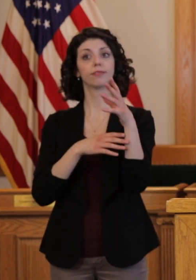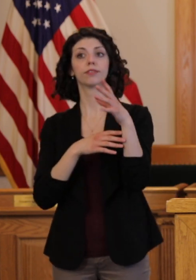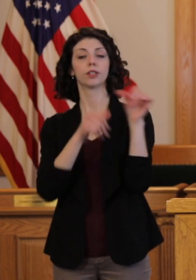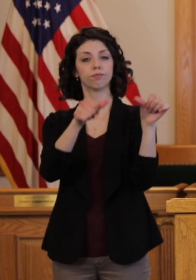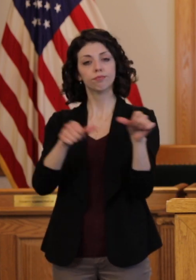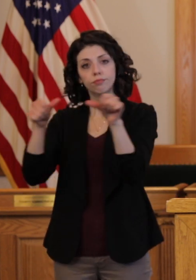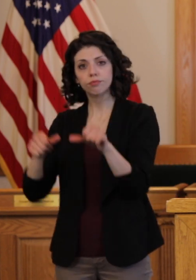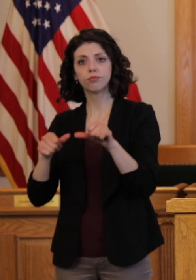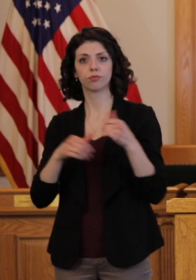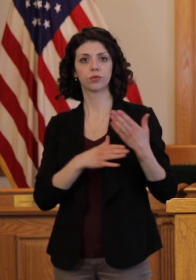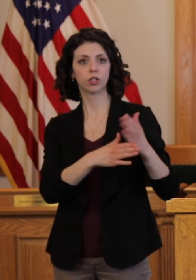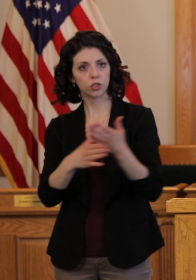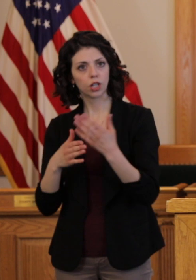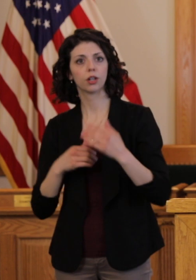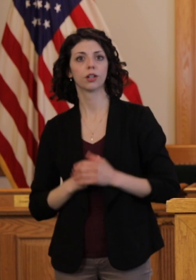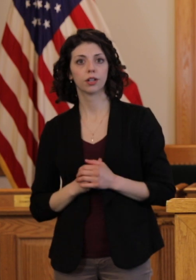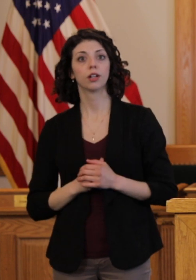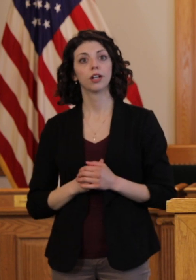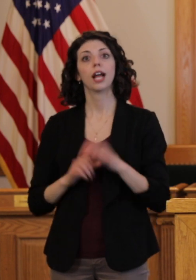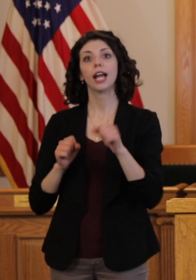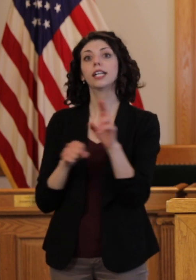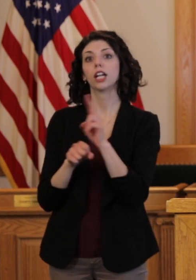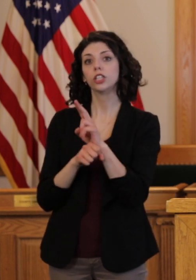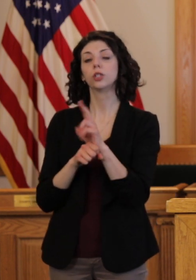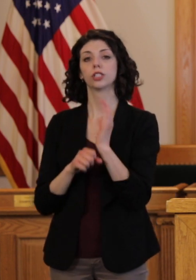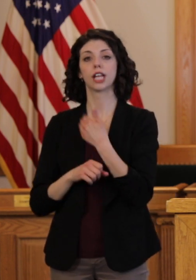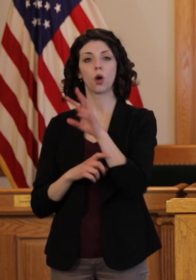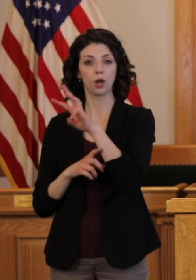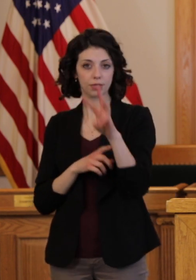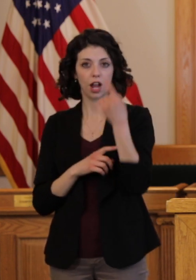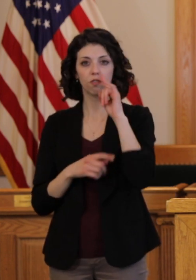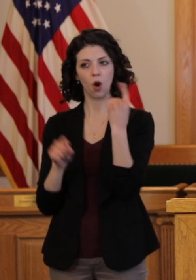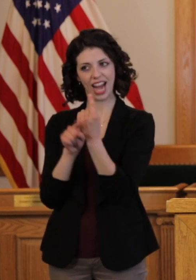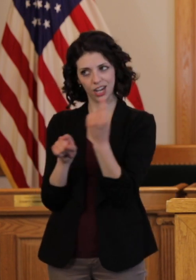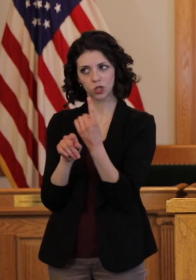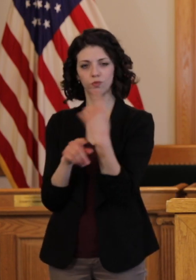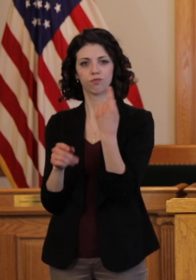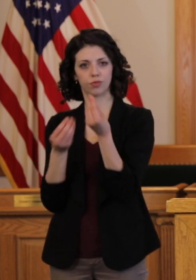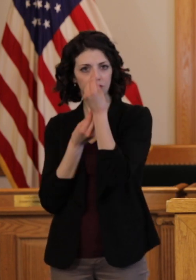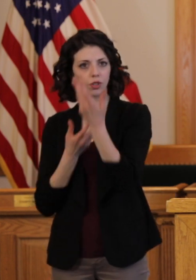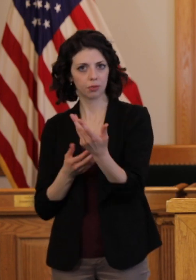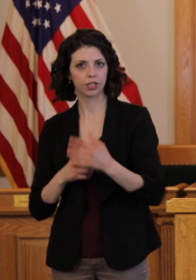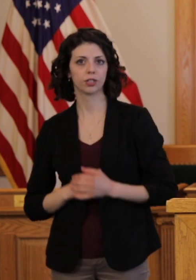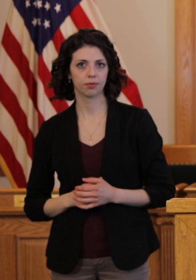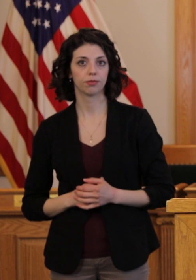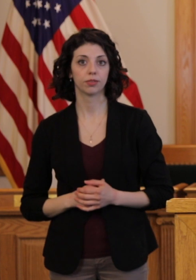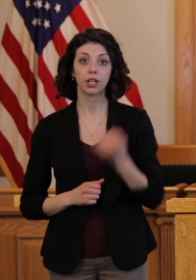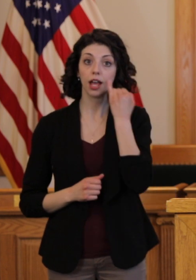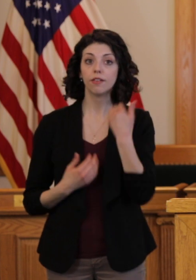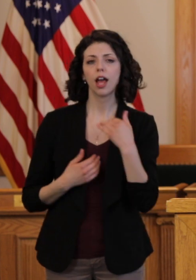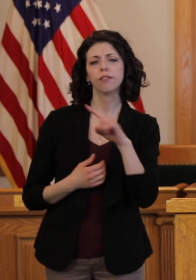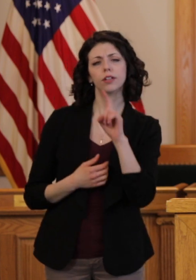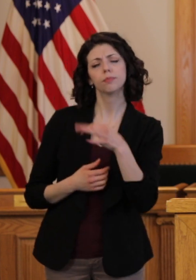Health Department's COVID-19 webpage for accurate and timely information about the situation in our county. If you have